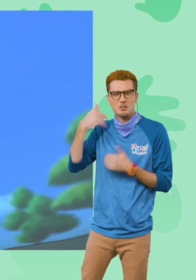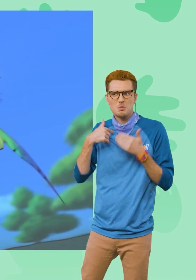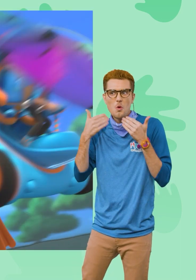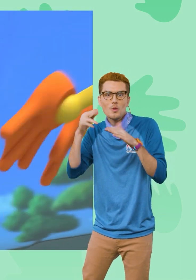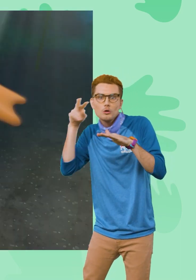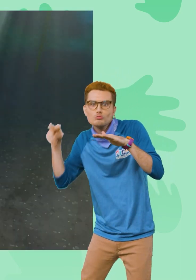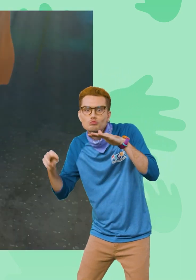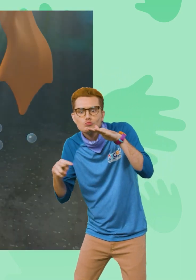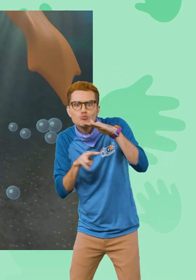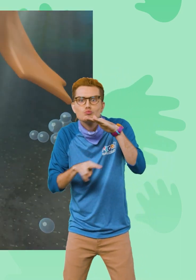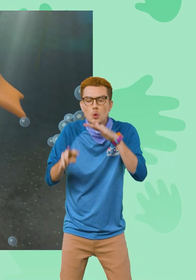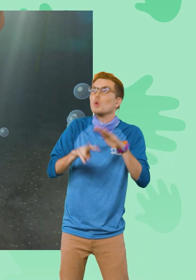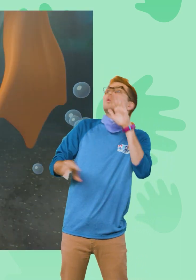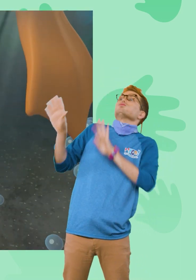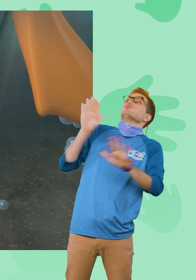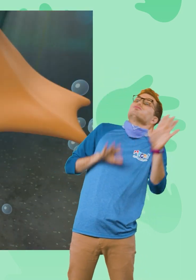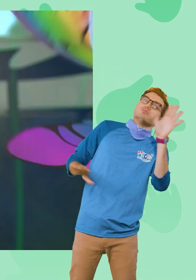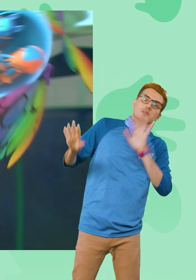check them out.